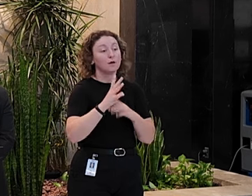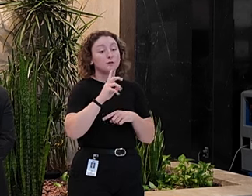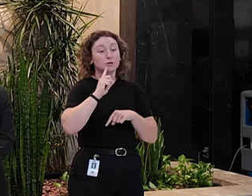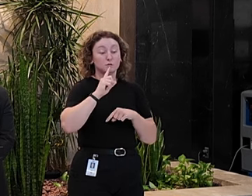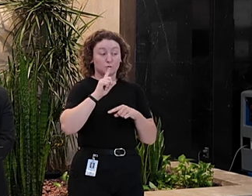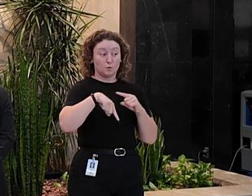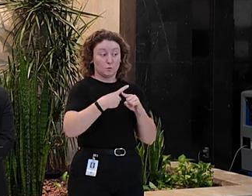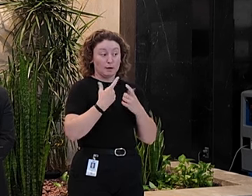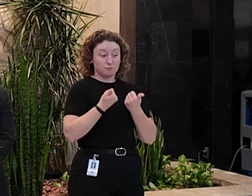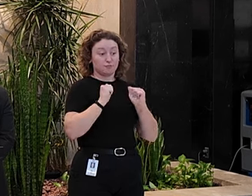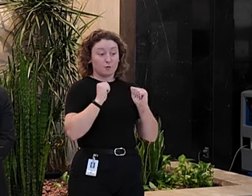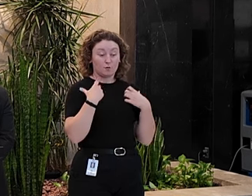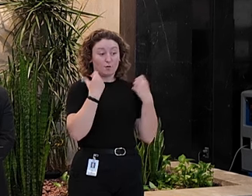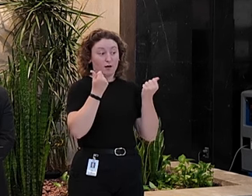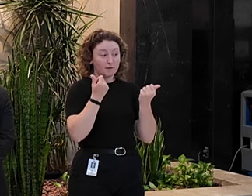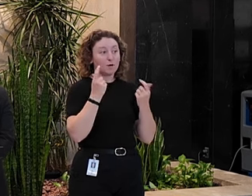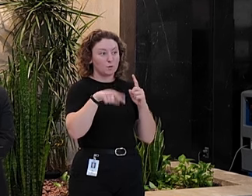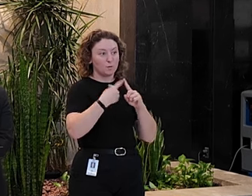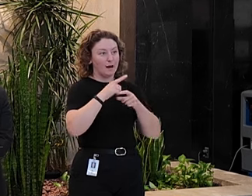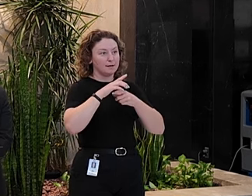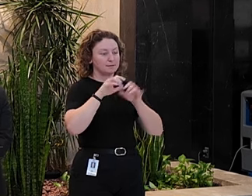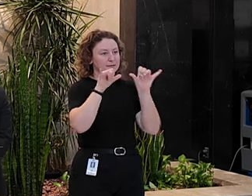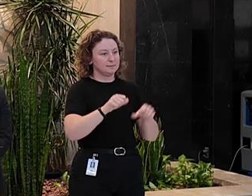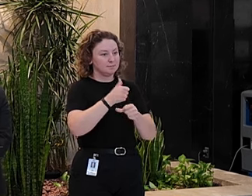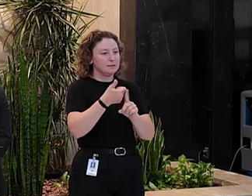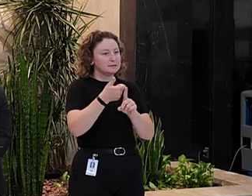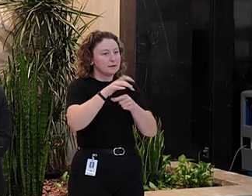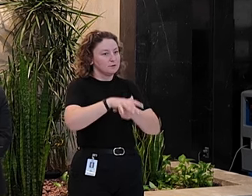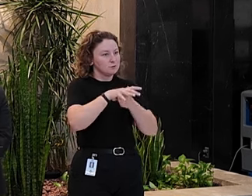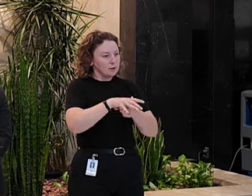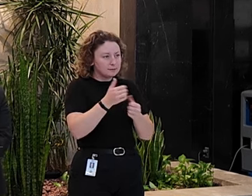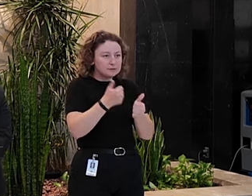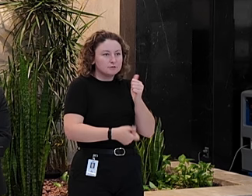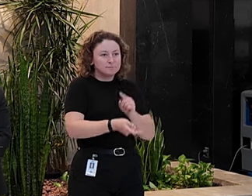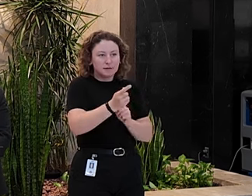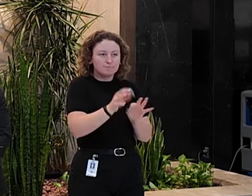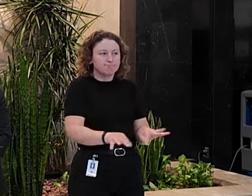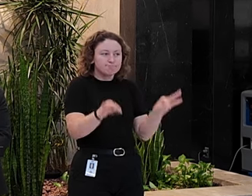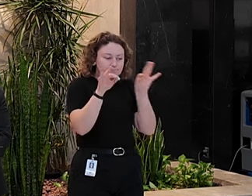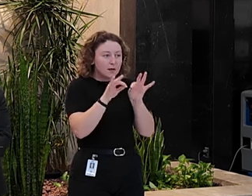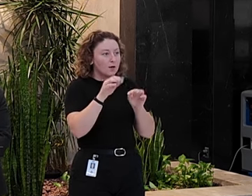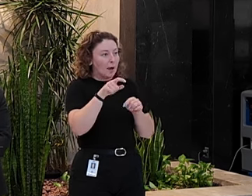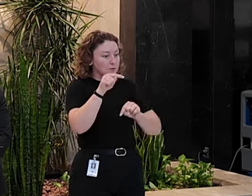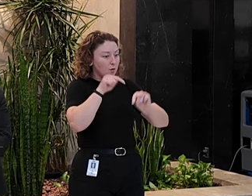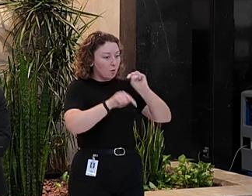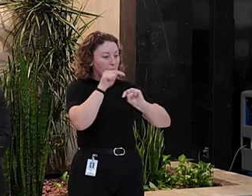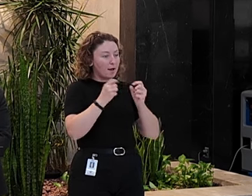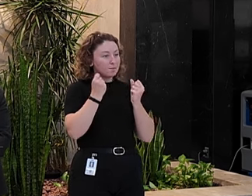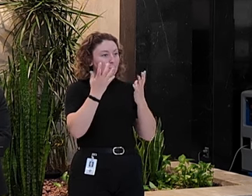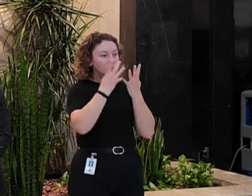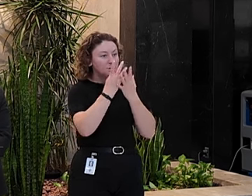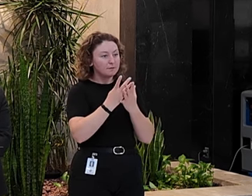trying to do a recovery, when there's high demand on the system, every minute counts, and you want to make sure that if you have to ever go back and do a multiple